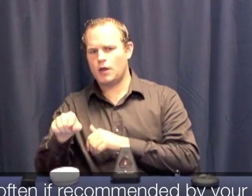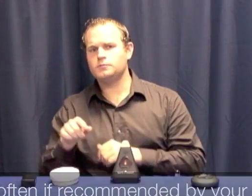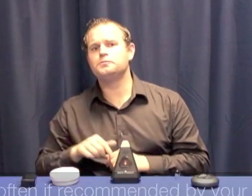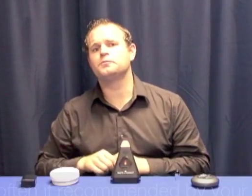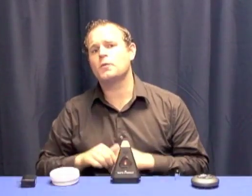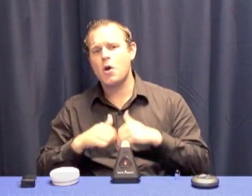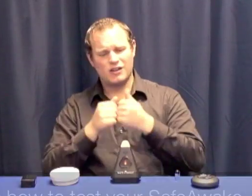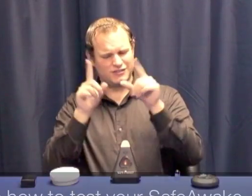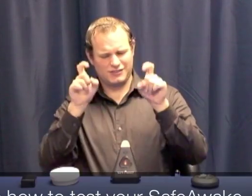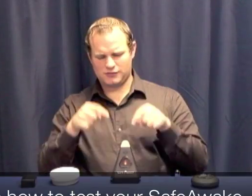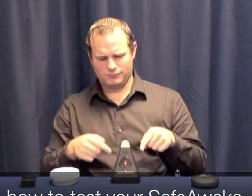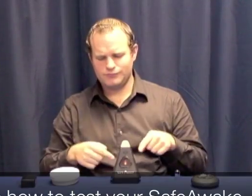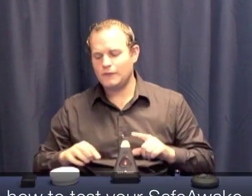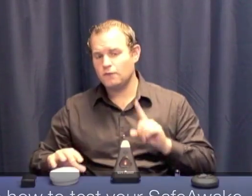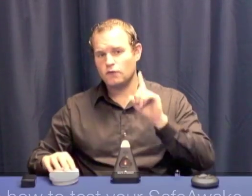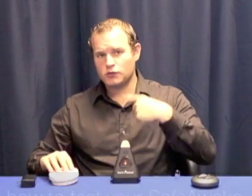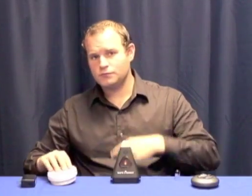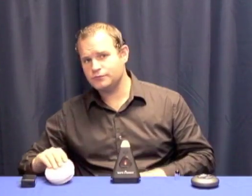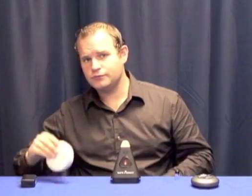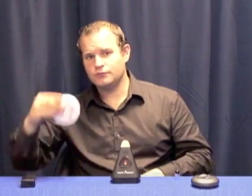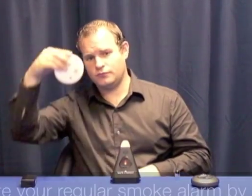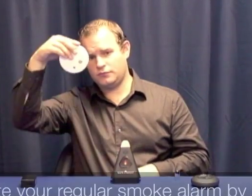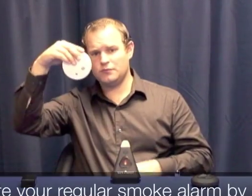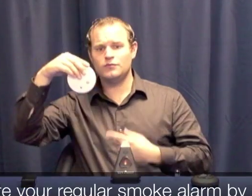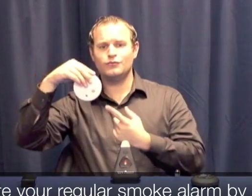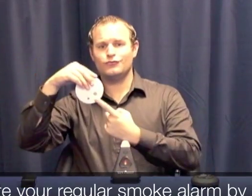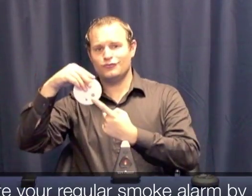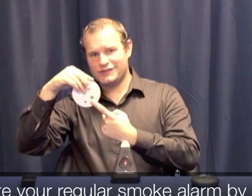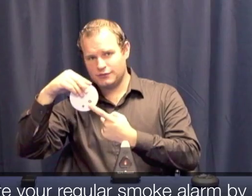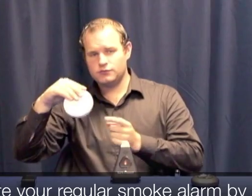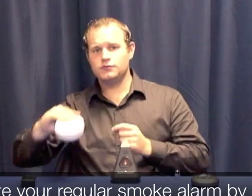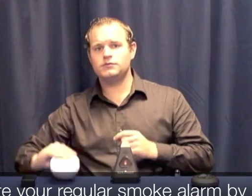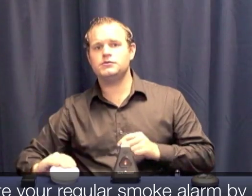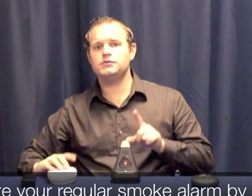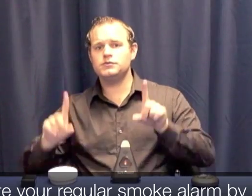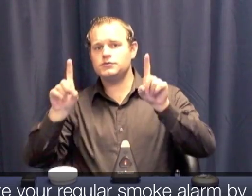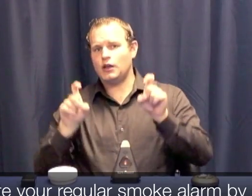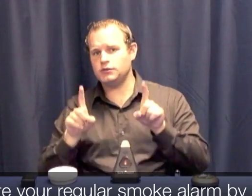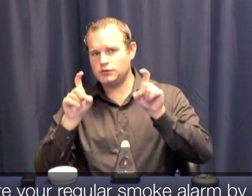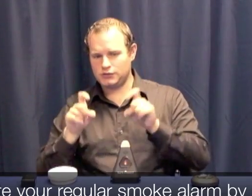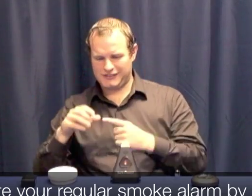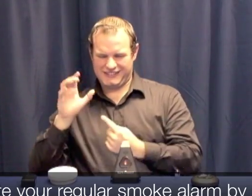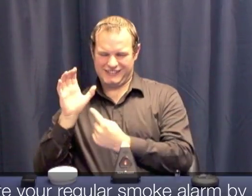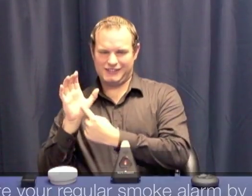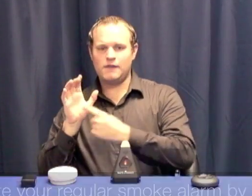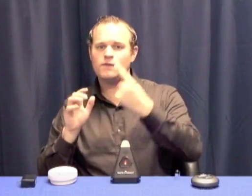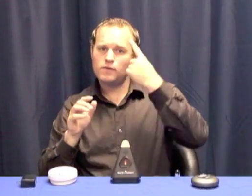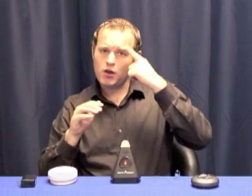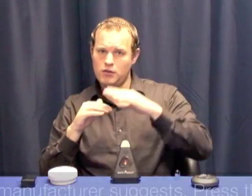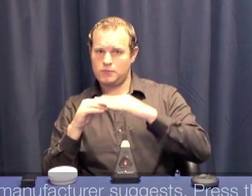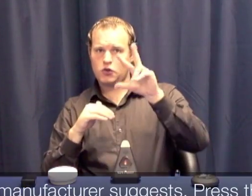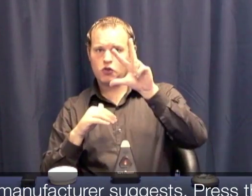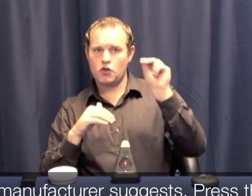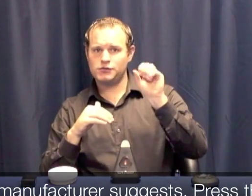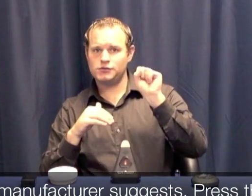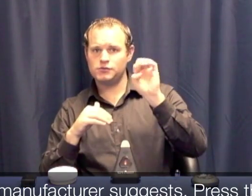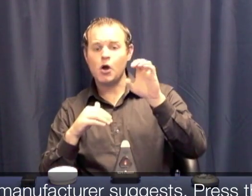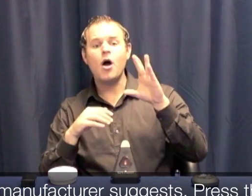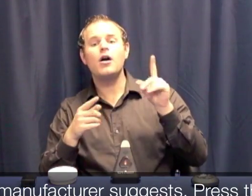your smoke alarm manufacturer. Here's how to test your SafeAwake. Activate your regular smoke alarm by pressing the